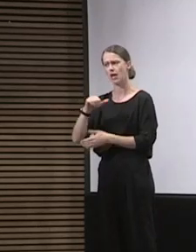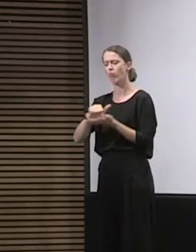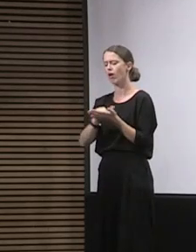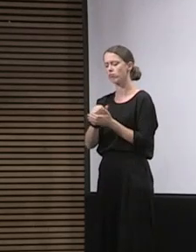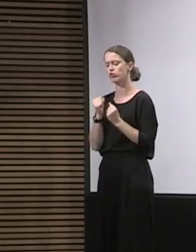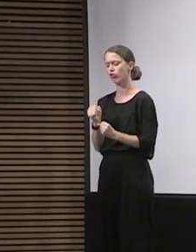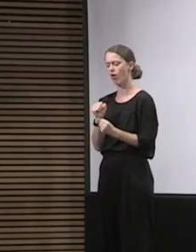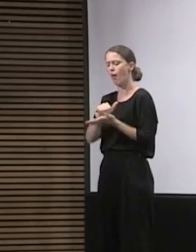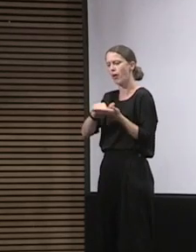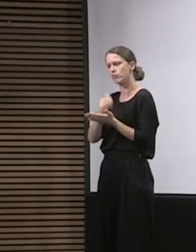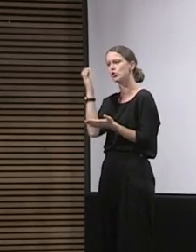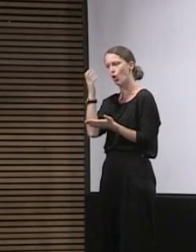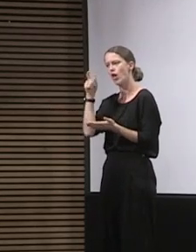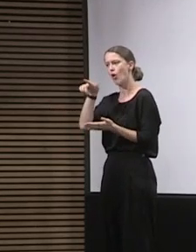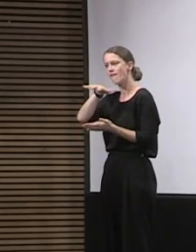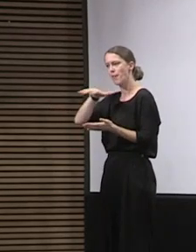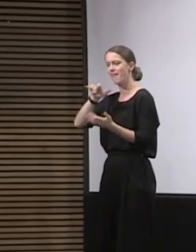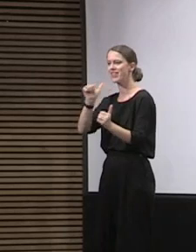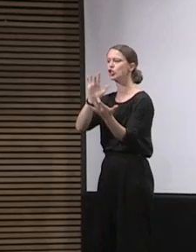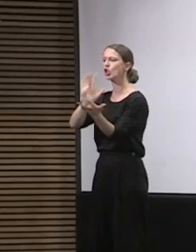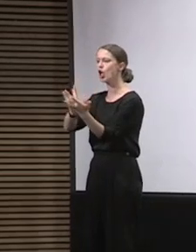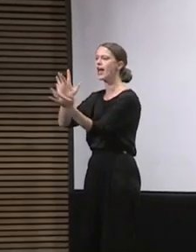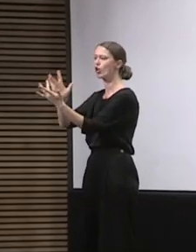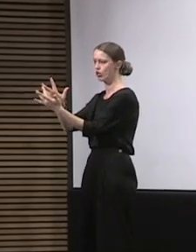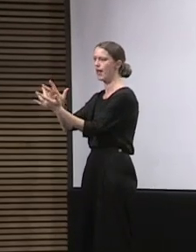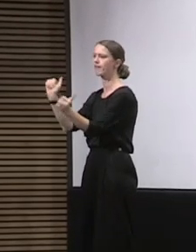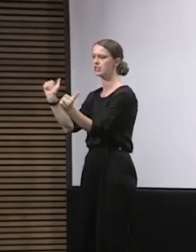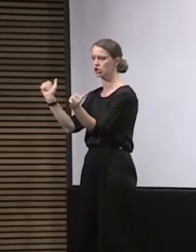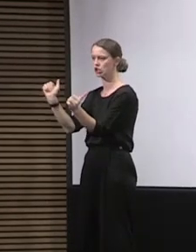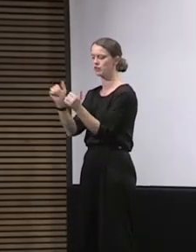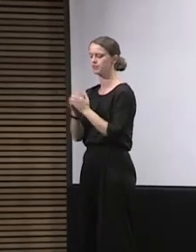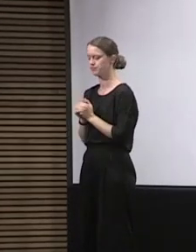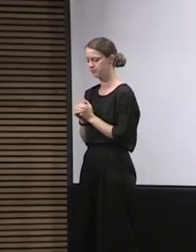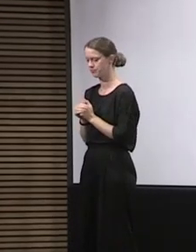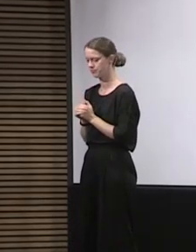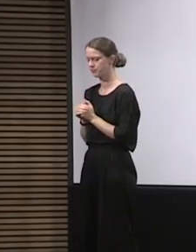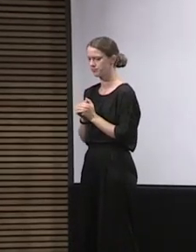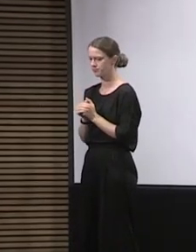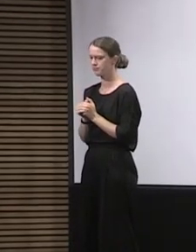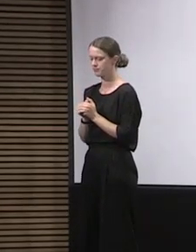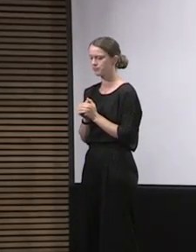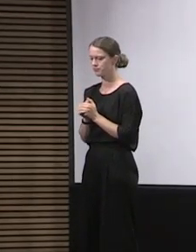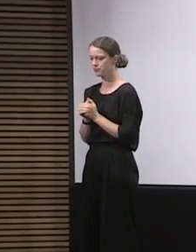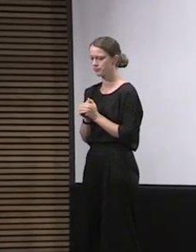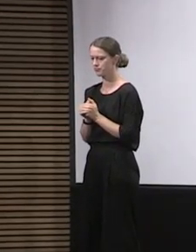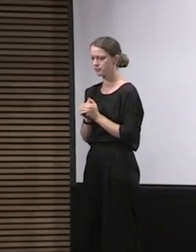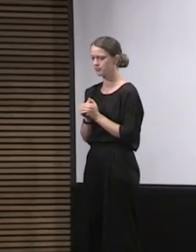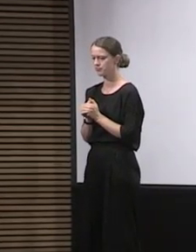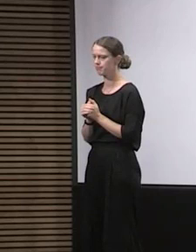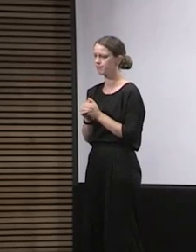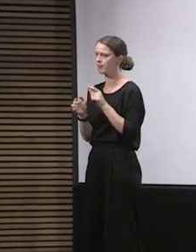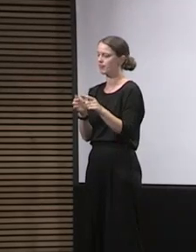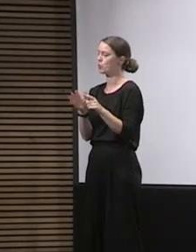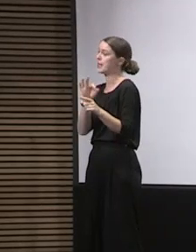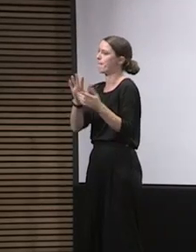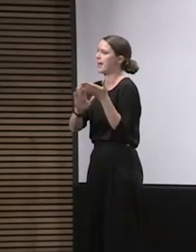unreservedly for that, and the families have been contacted. That was very much inadvertent, and we